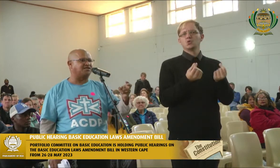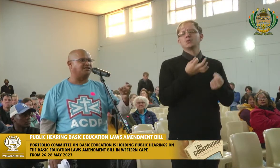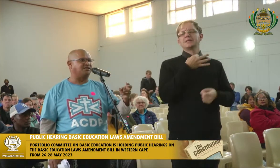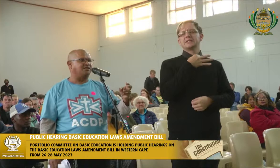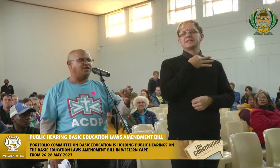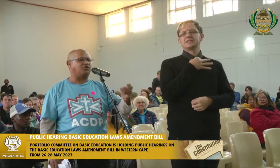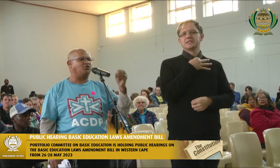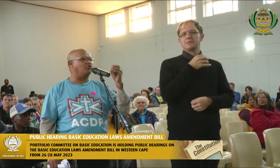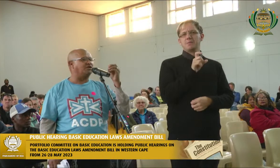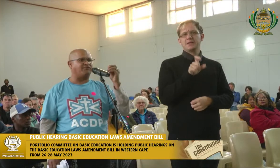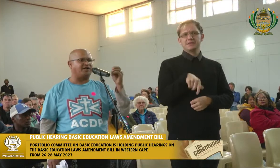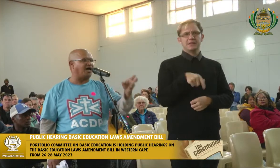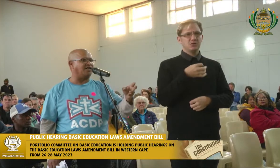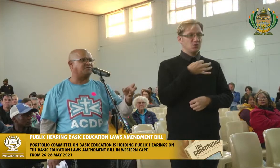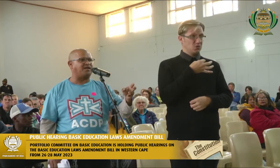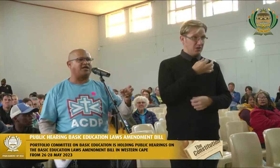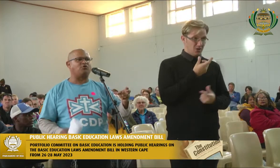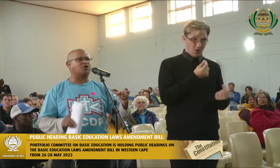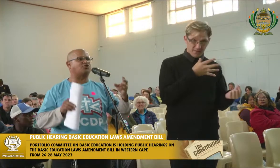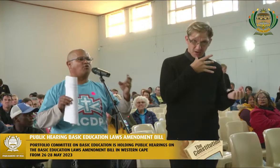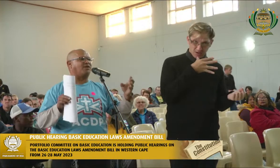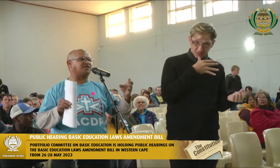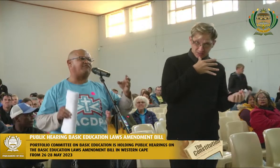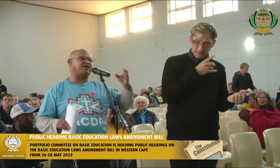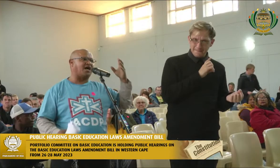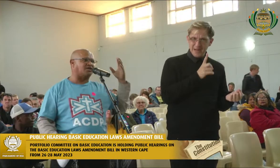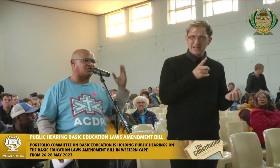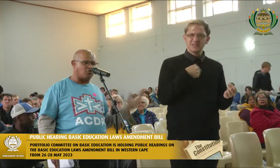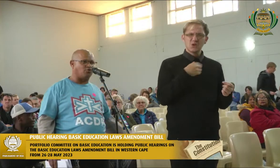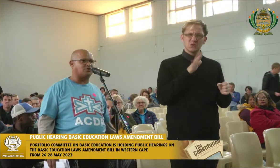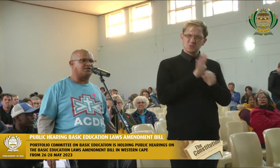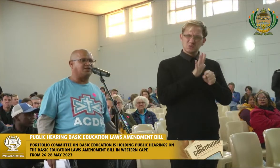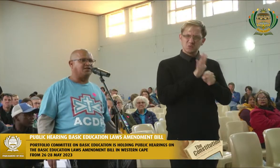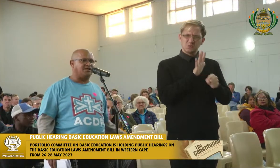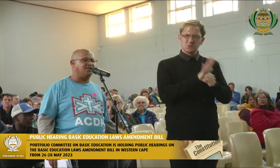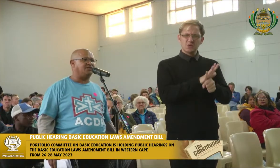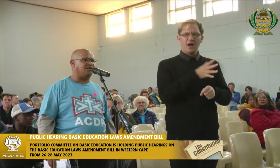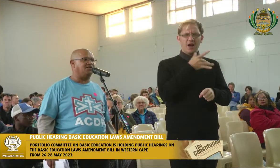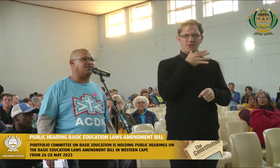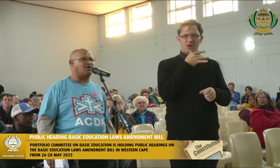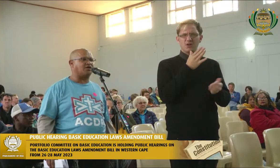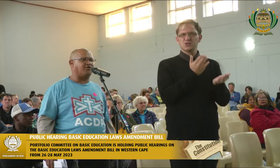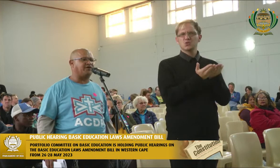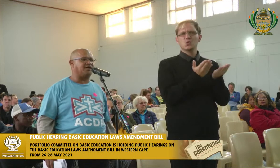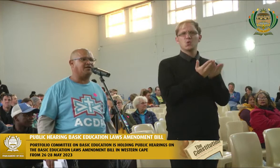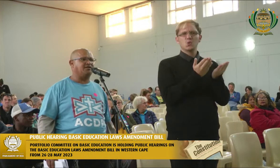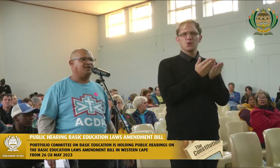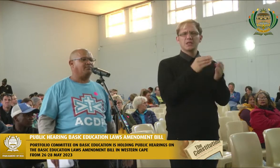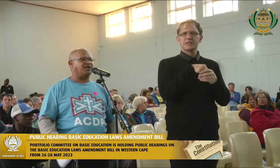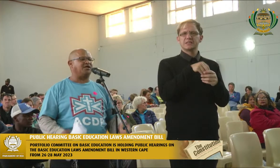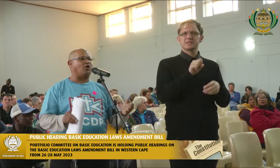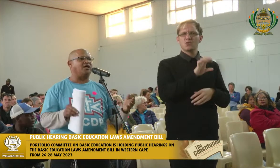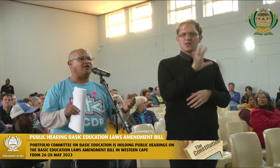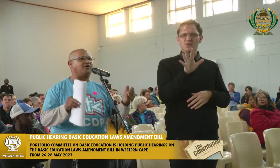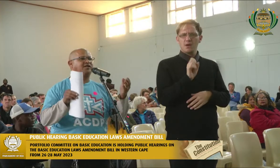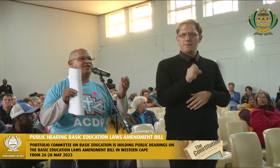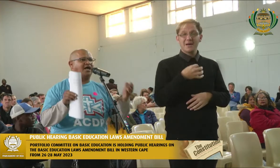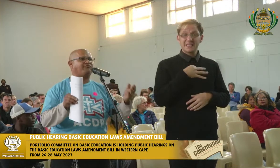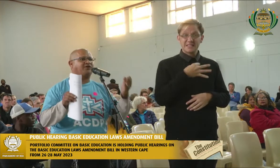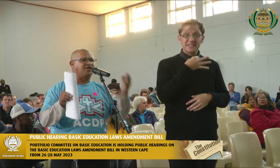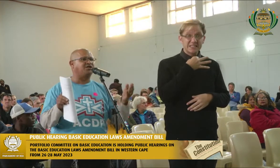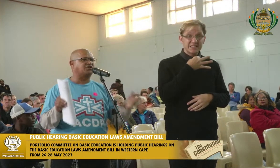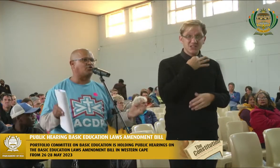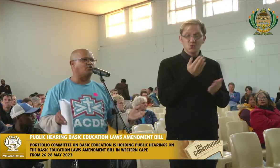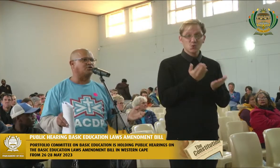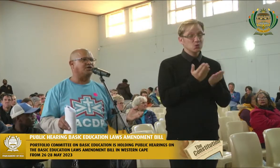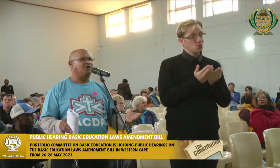in English. They don't do it in Afrikaans, but they got so much Afrikaans schools in South Africa, but they don't have